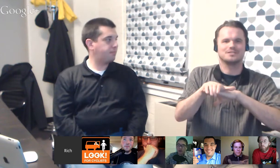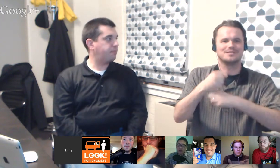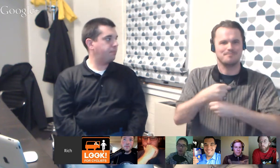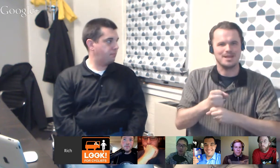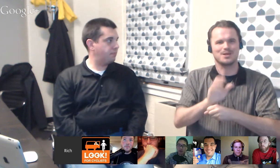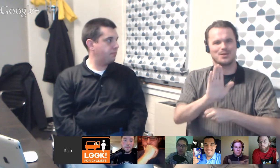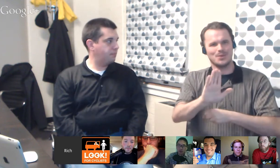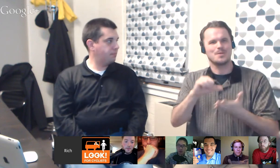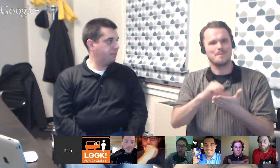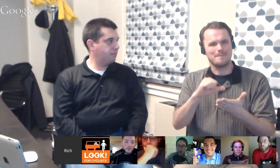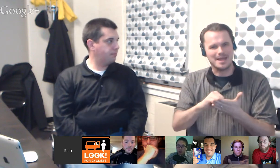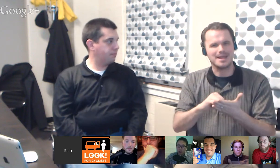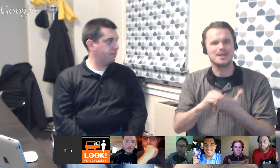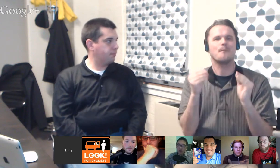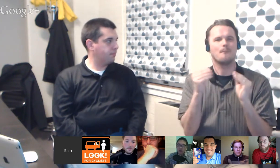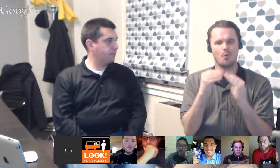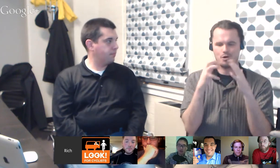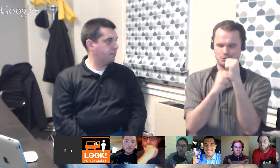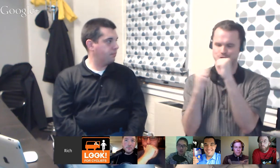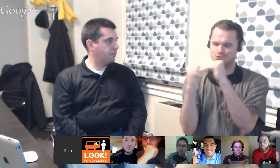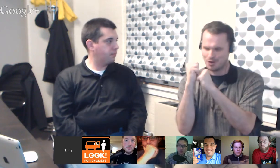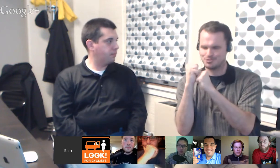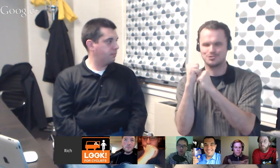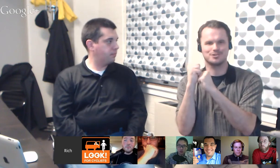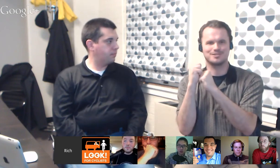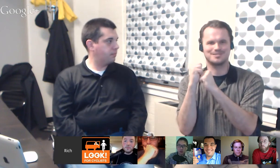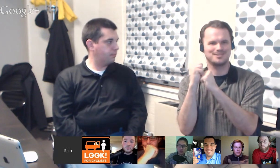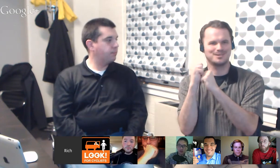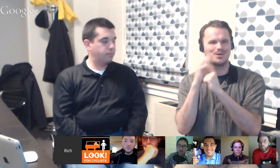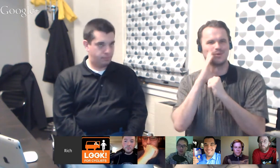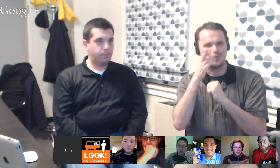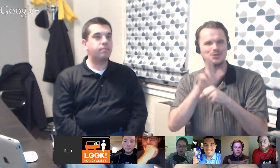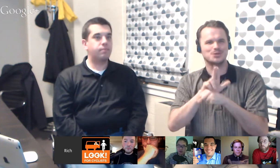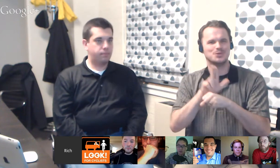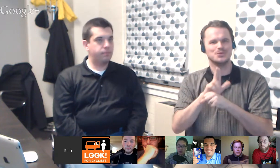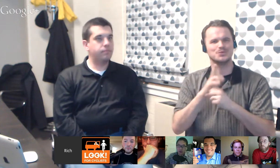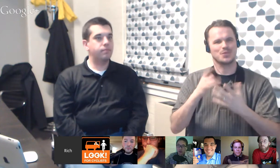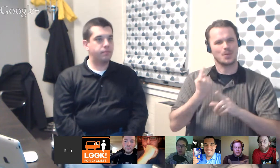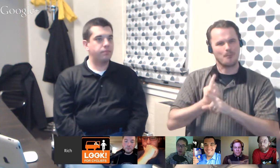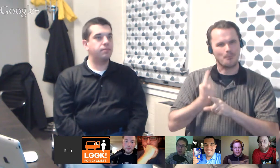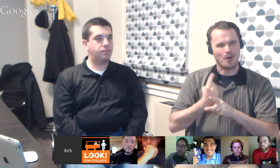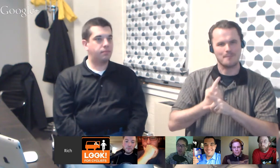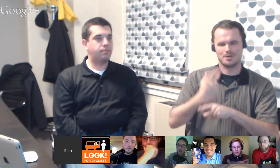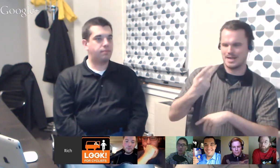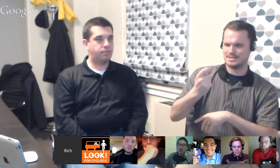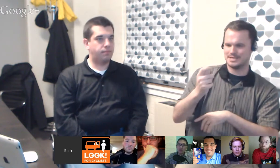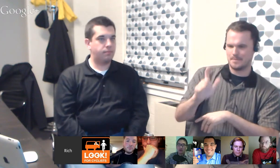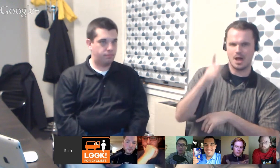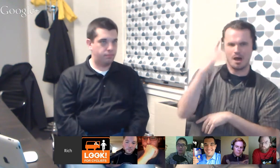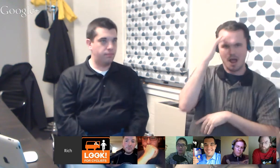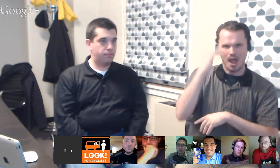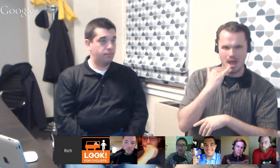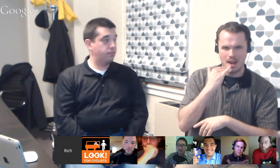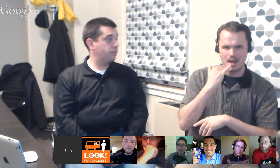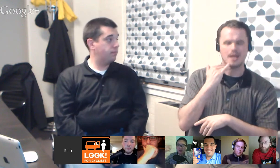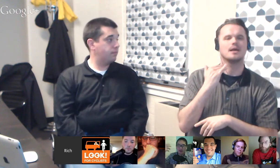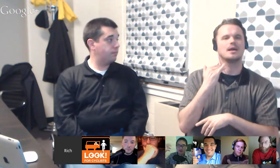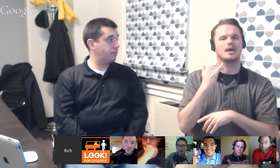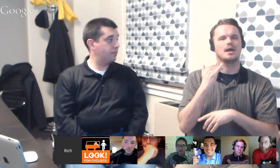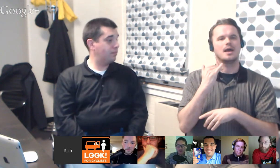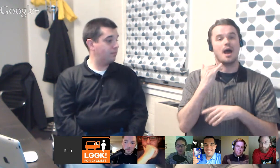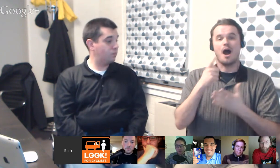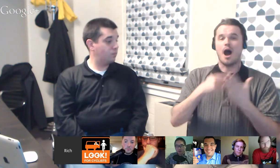or your page more structured, and you would use the right HTML headings. And what